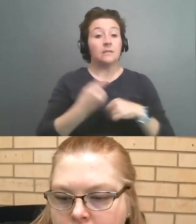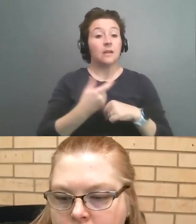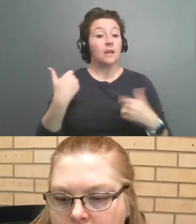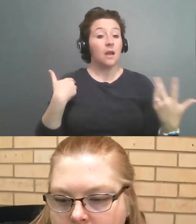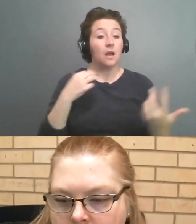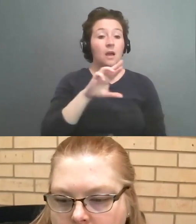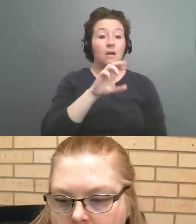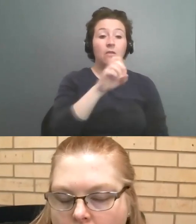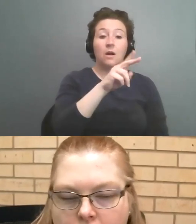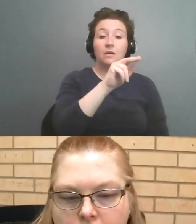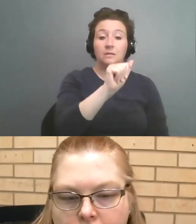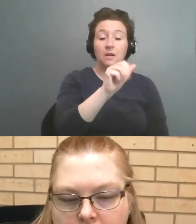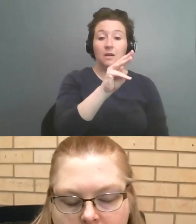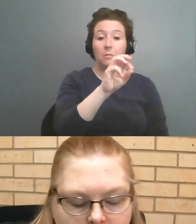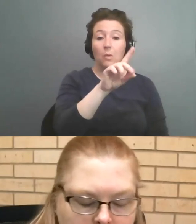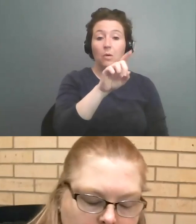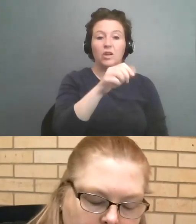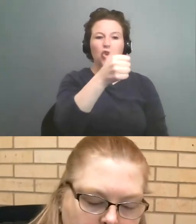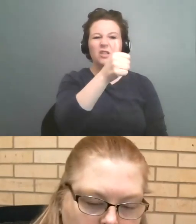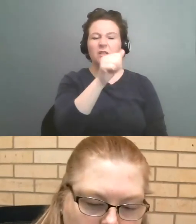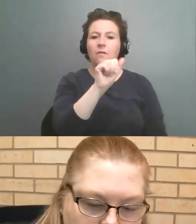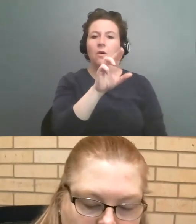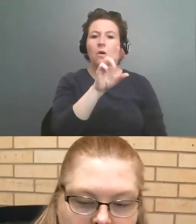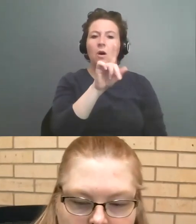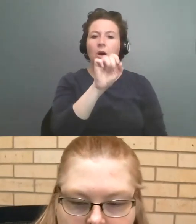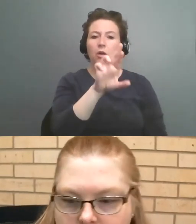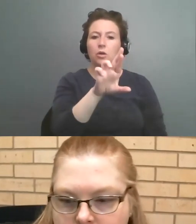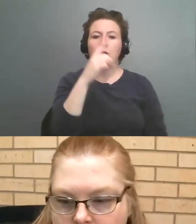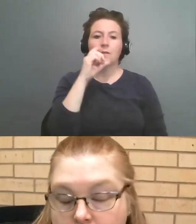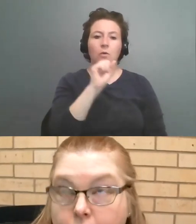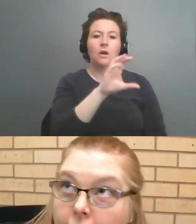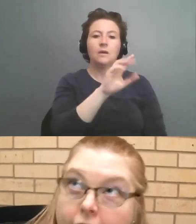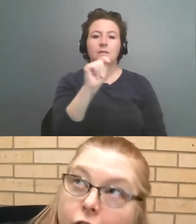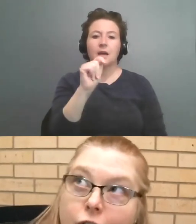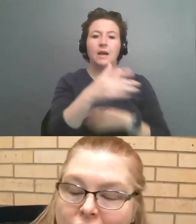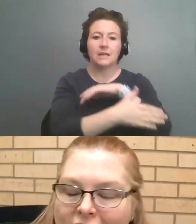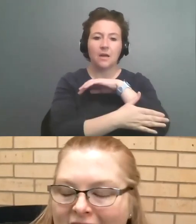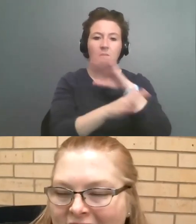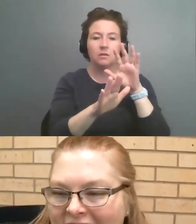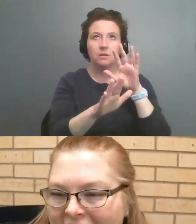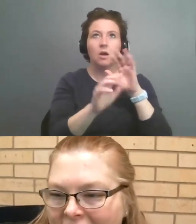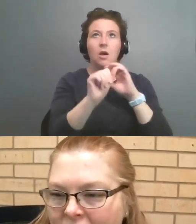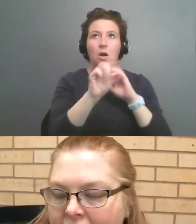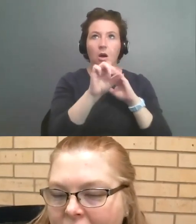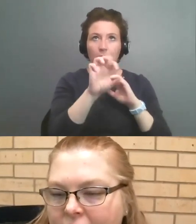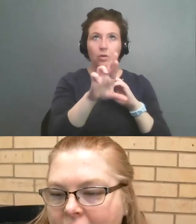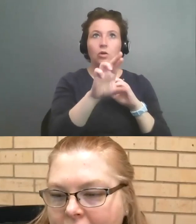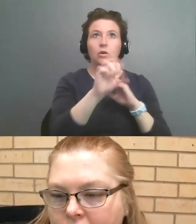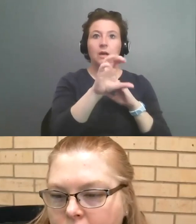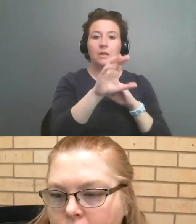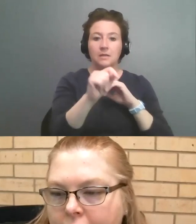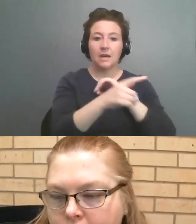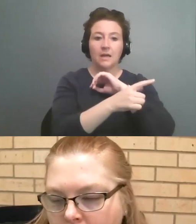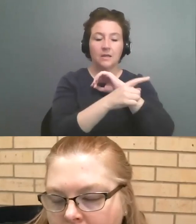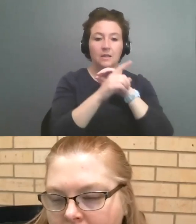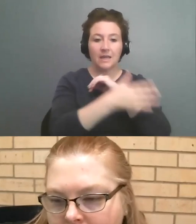Roxanna Moritz, the auditor of the Scott County, the auditor in Scott County, and Kinney,